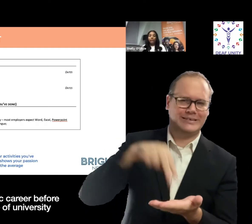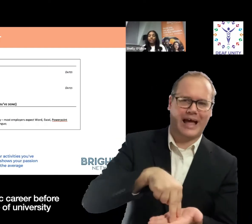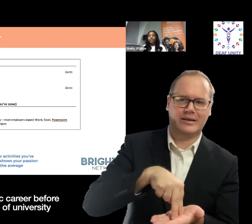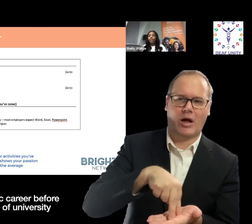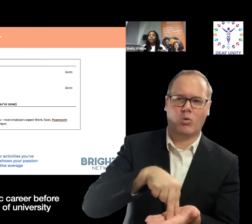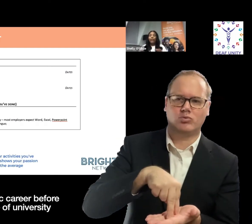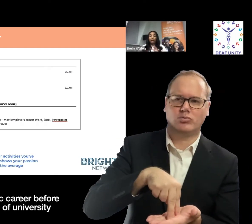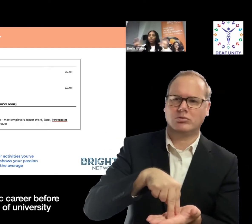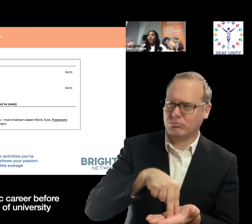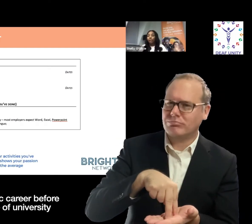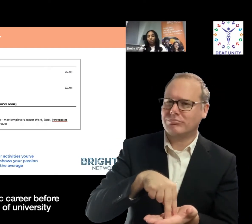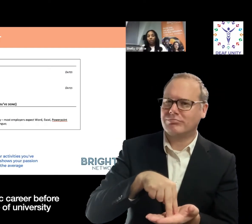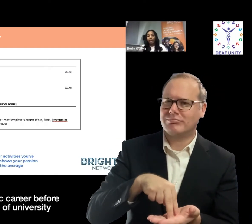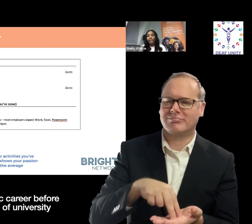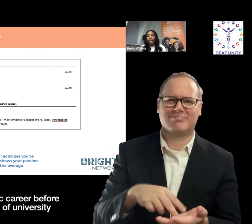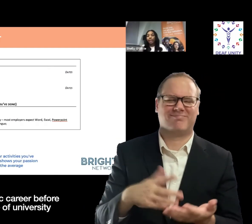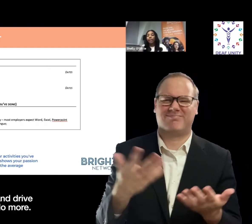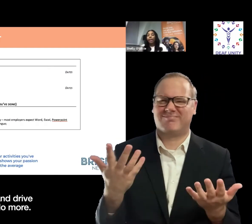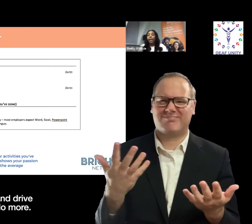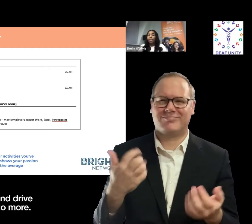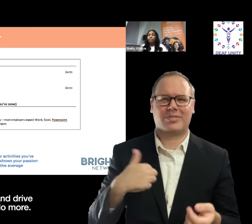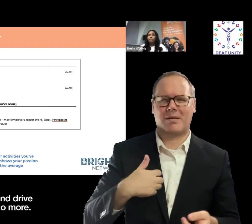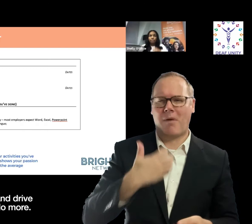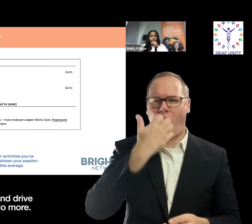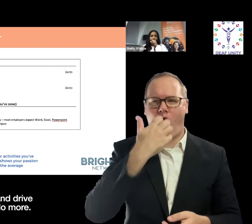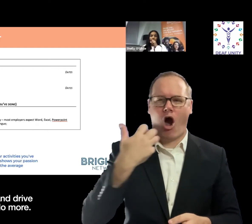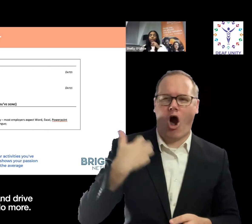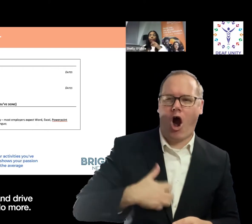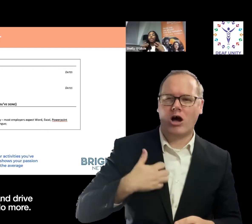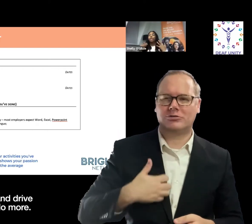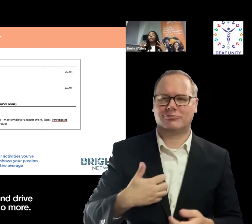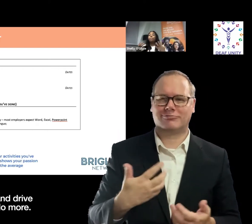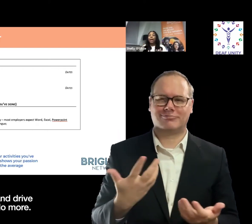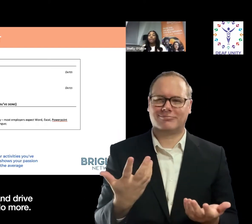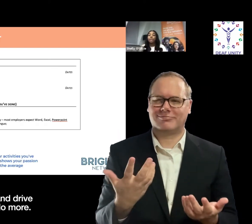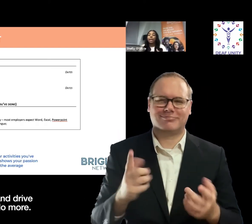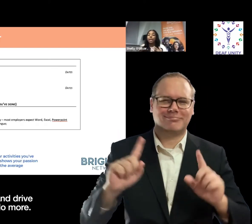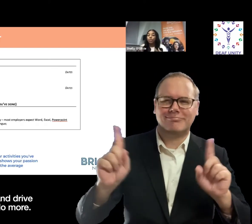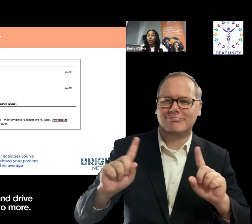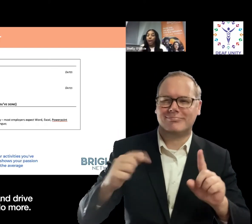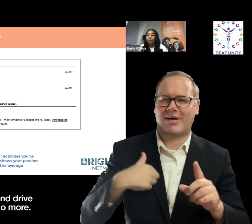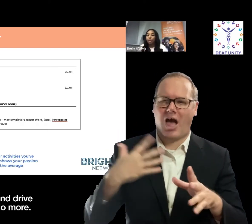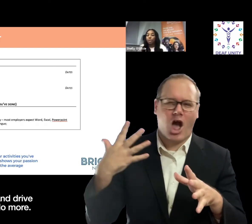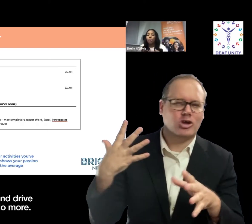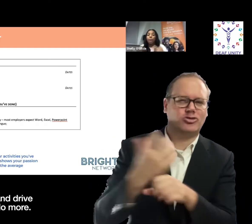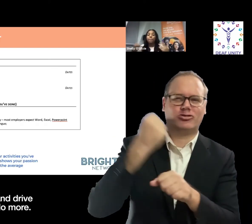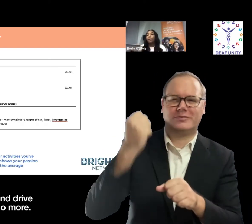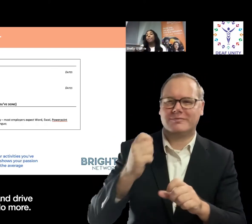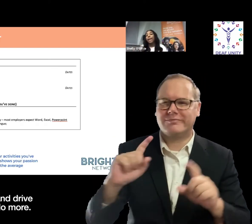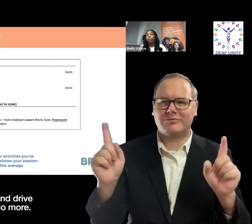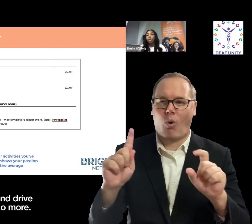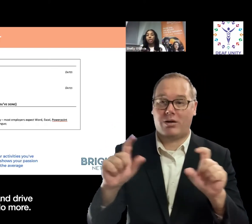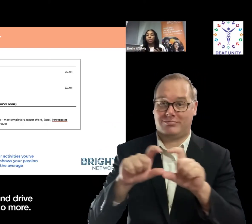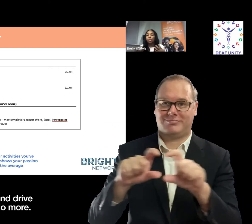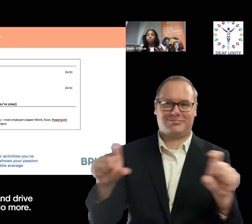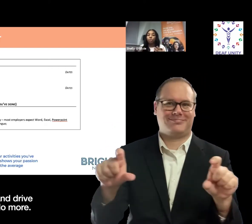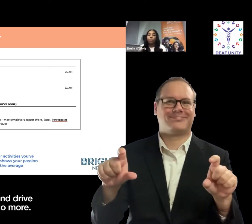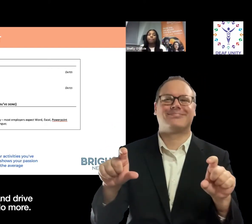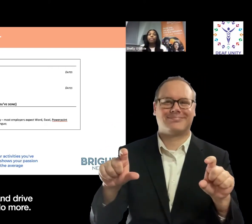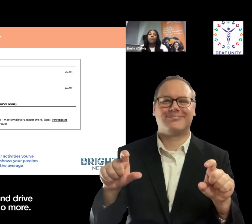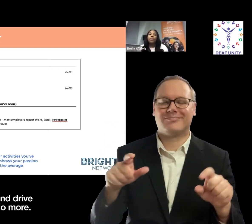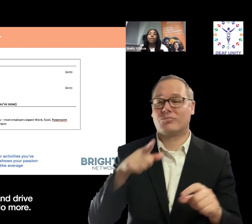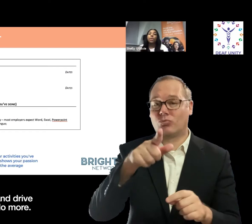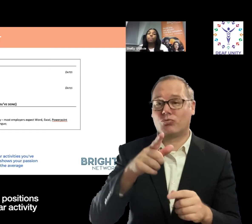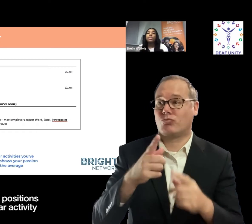during university, outside of university, and really show your passion and drive to go above the average and do